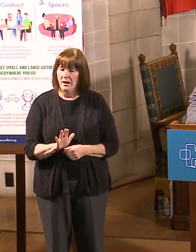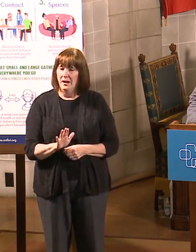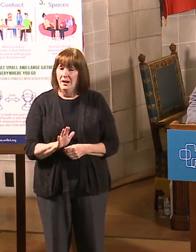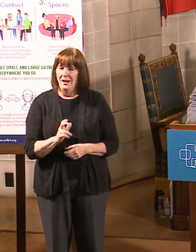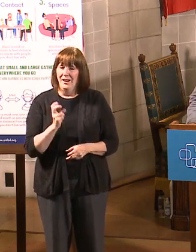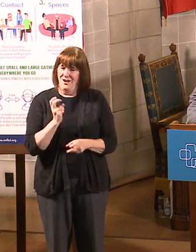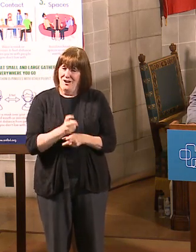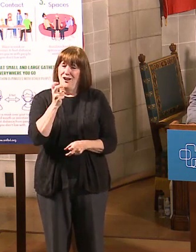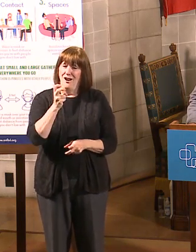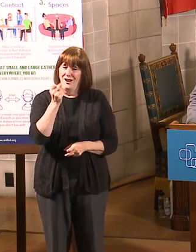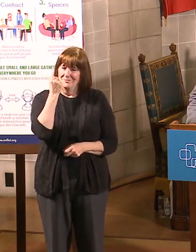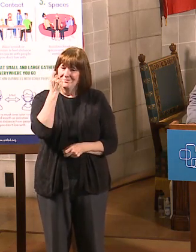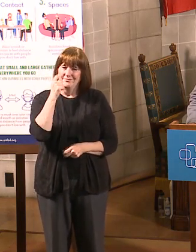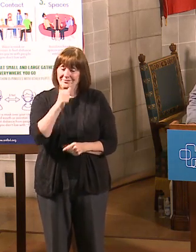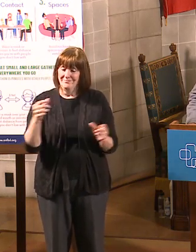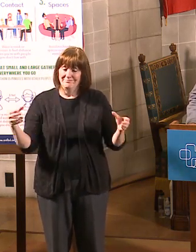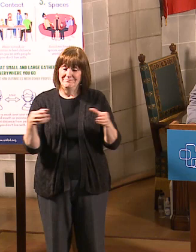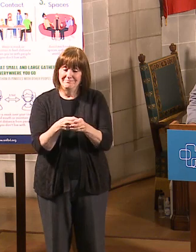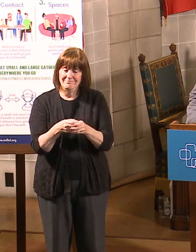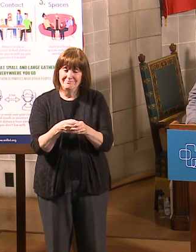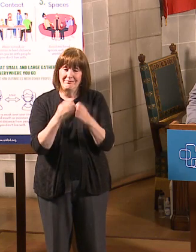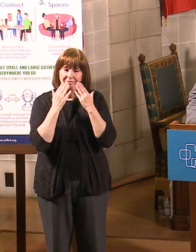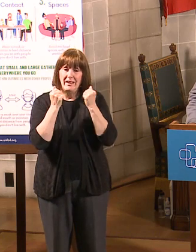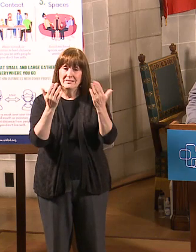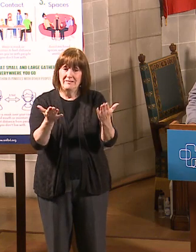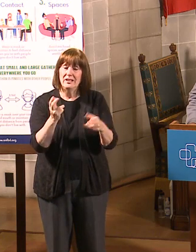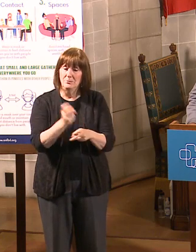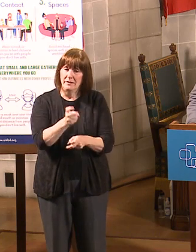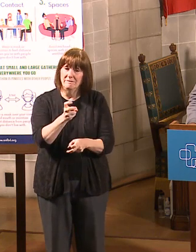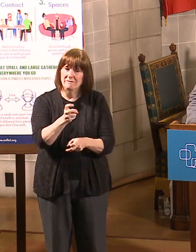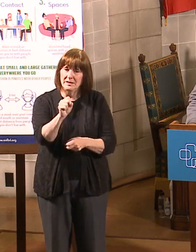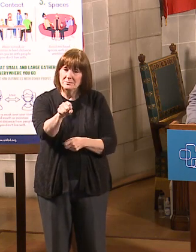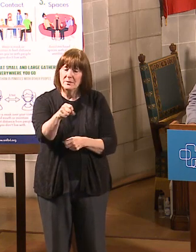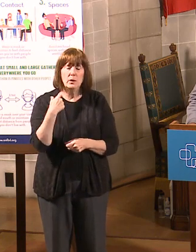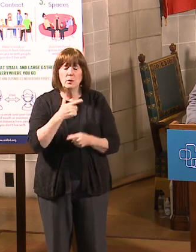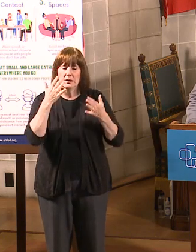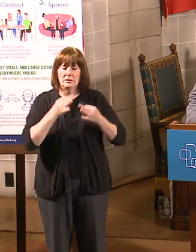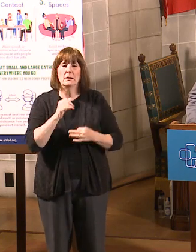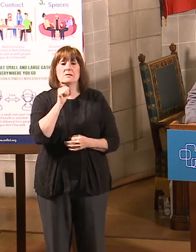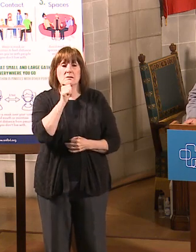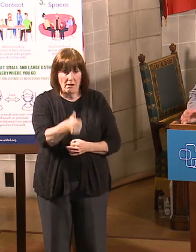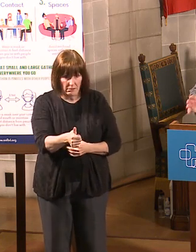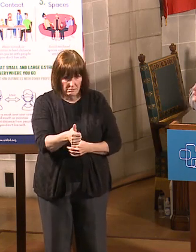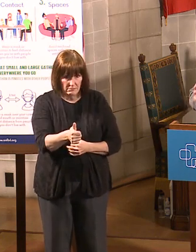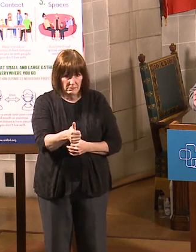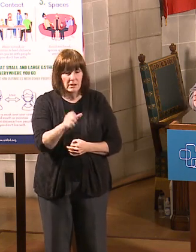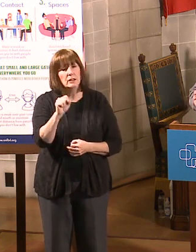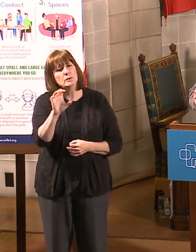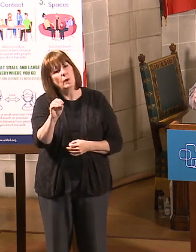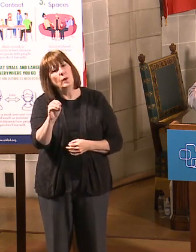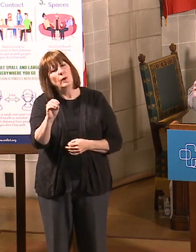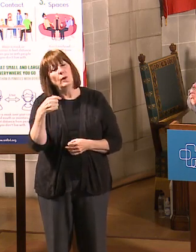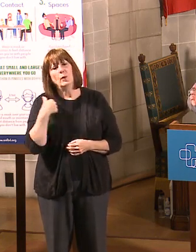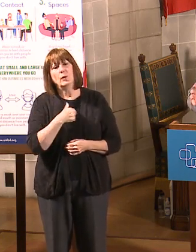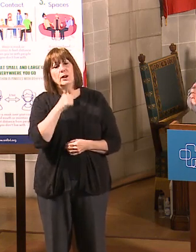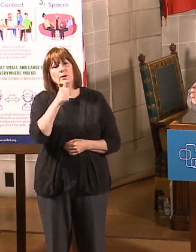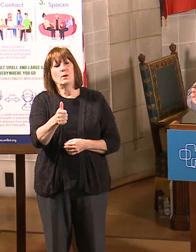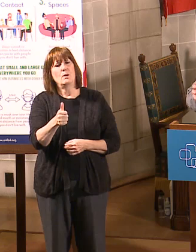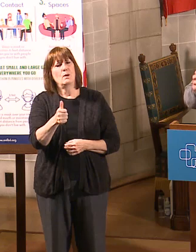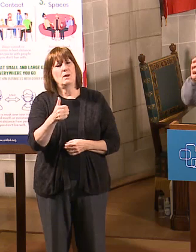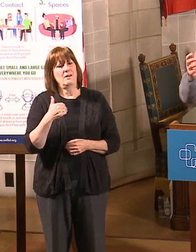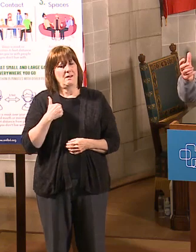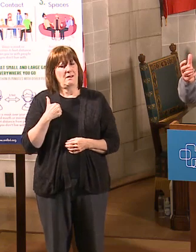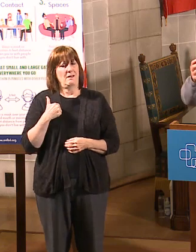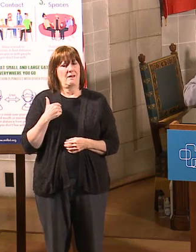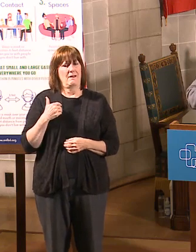not getting together for Thanksgiving. And we've chose not to do that so that we don't take the chance